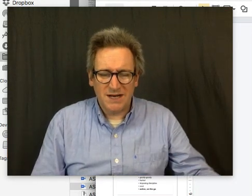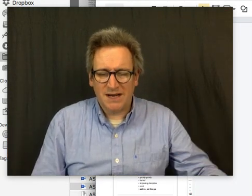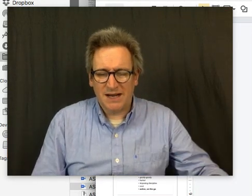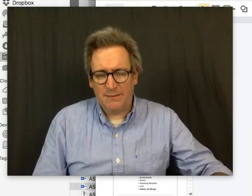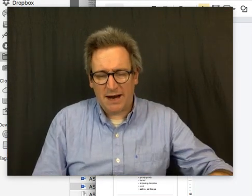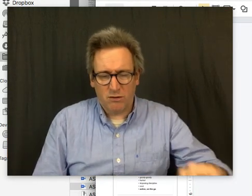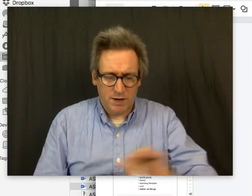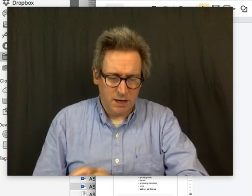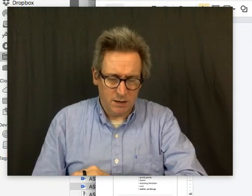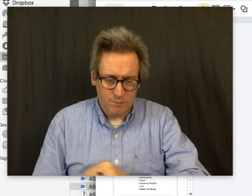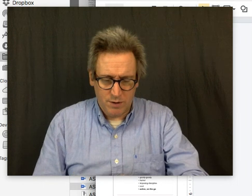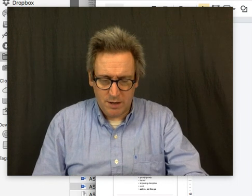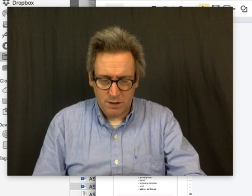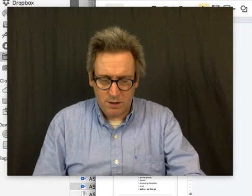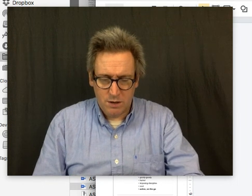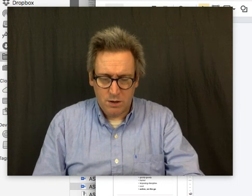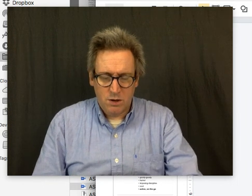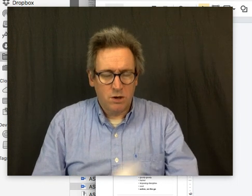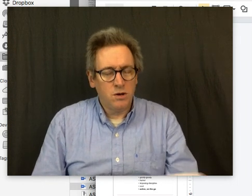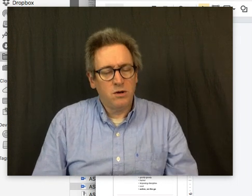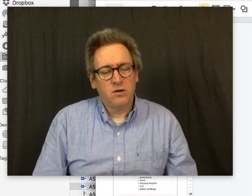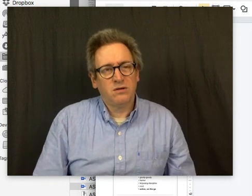We did lay back already, but